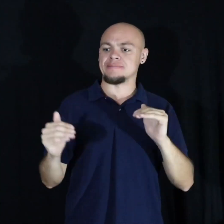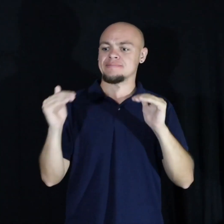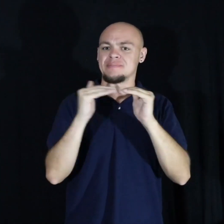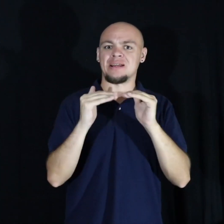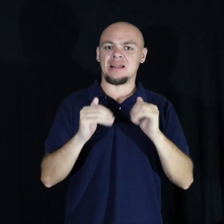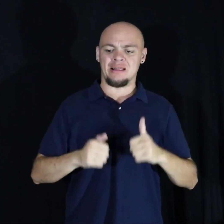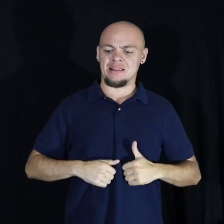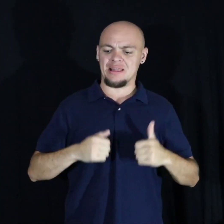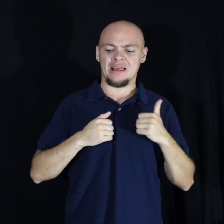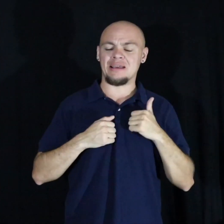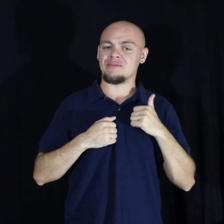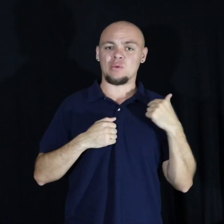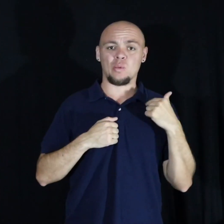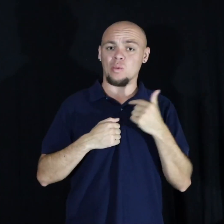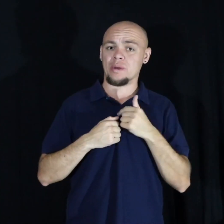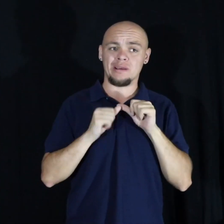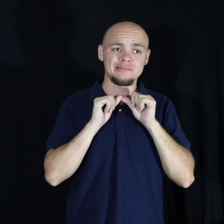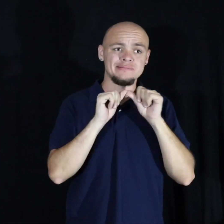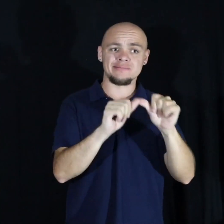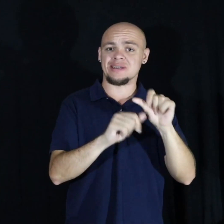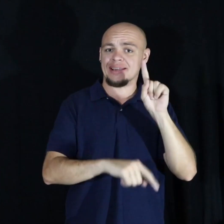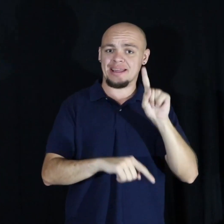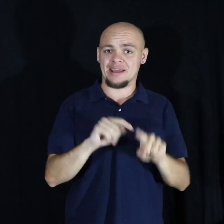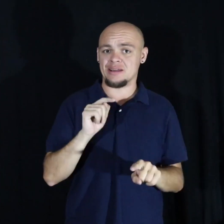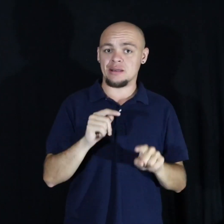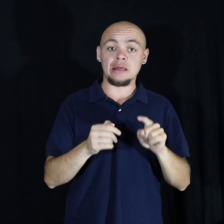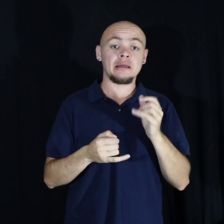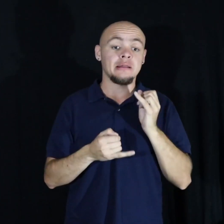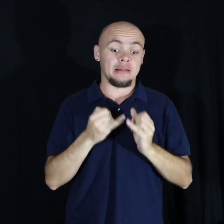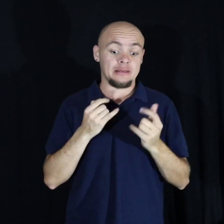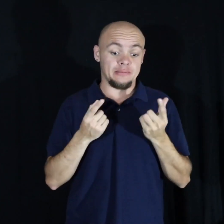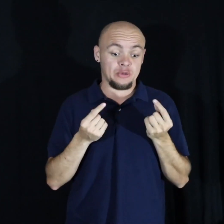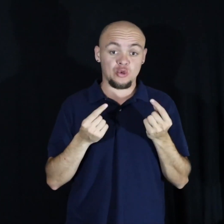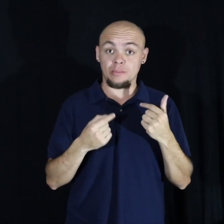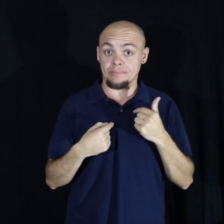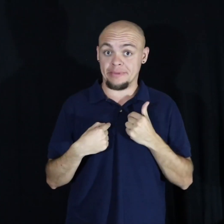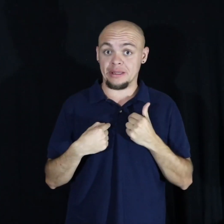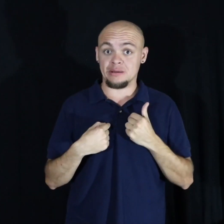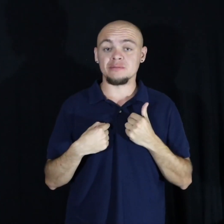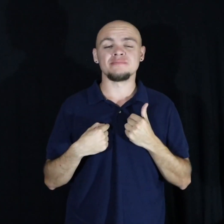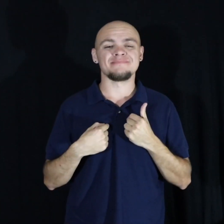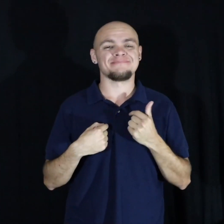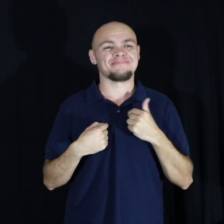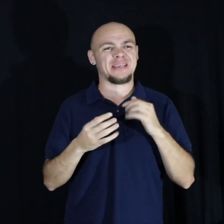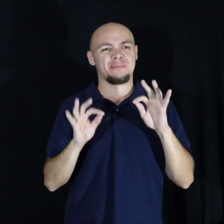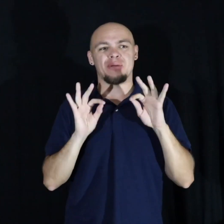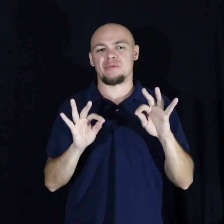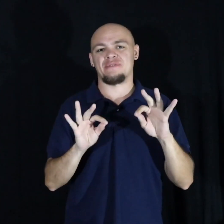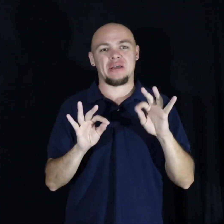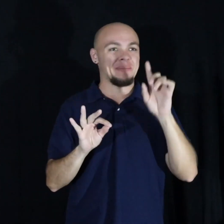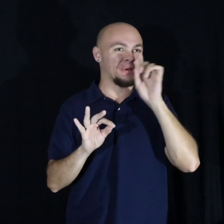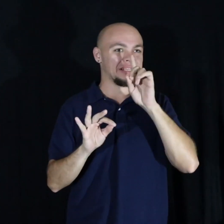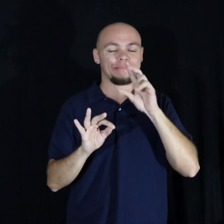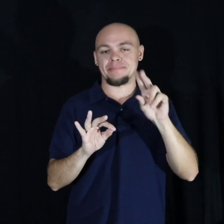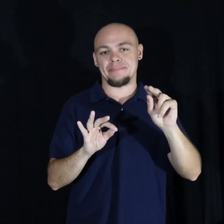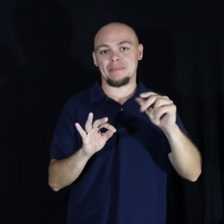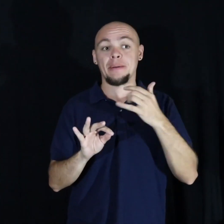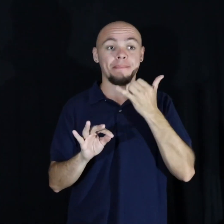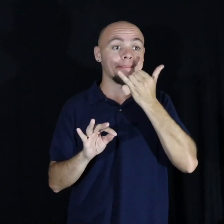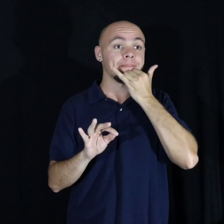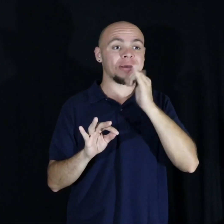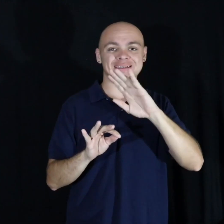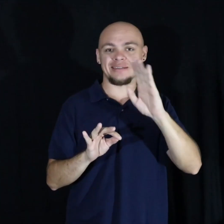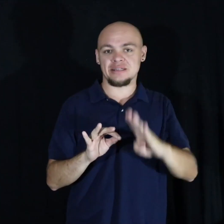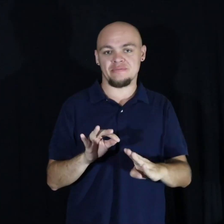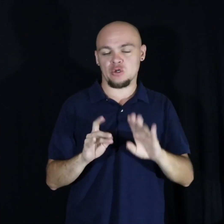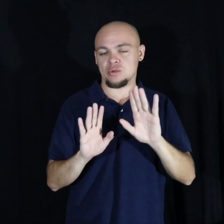live. The last thing I needed to do as a parent was to pretend that I was perfect, that I never made mistakes,